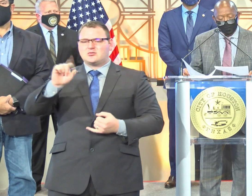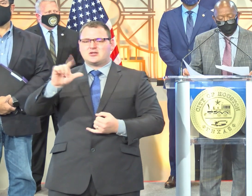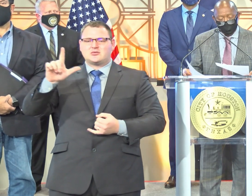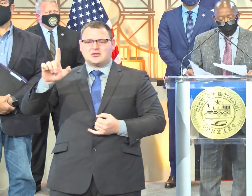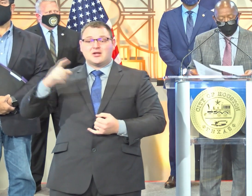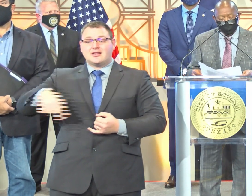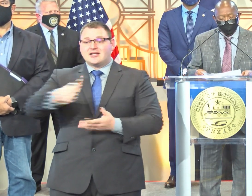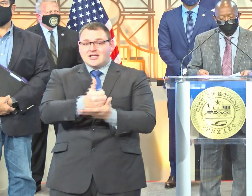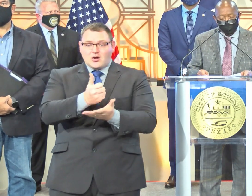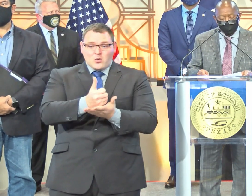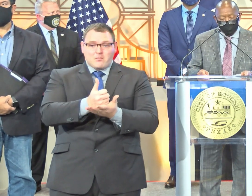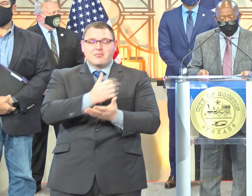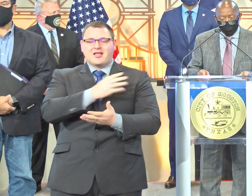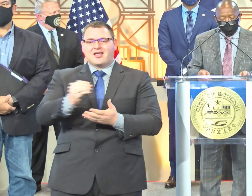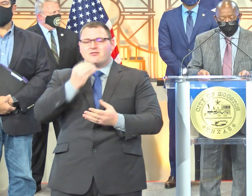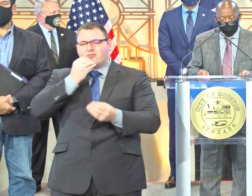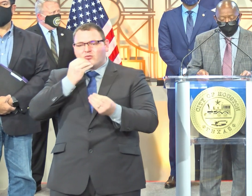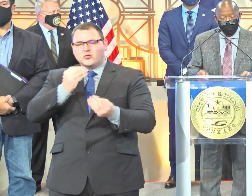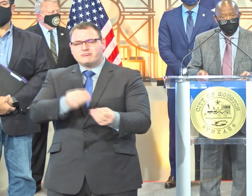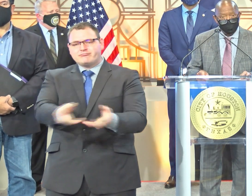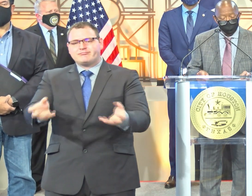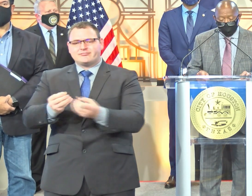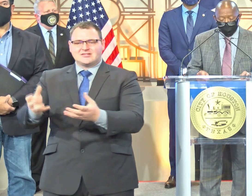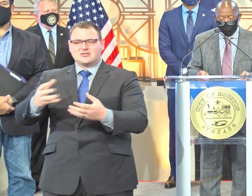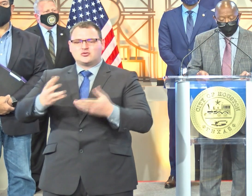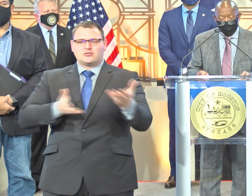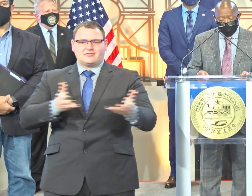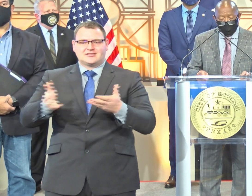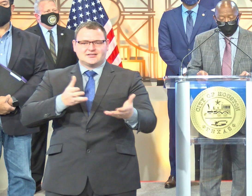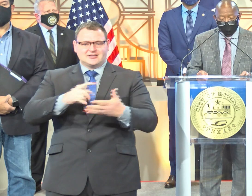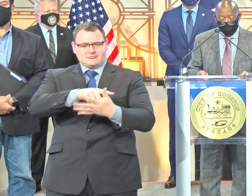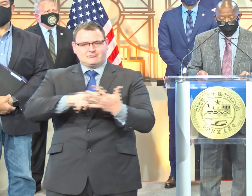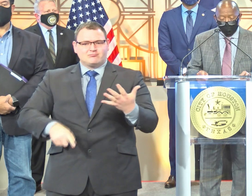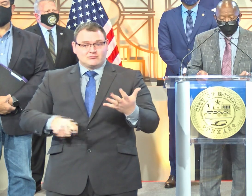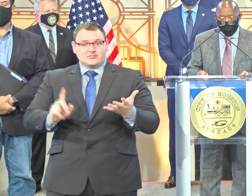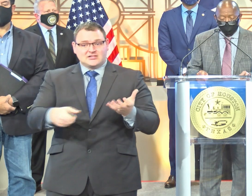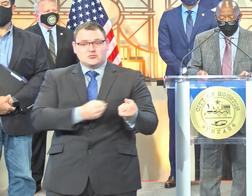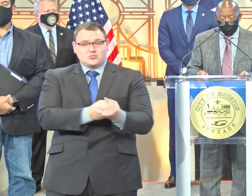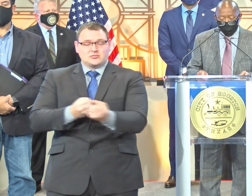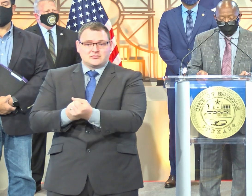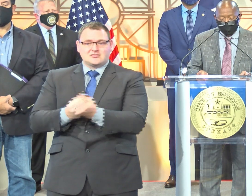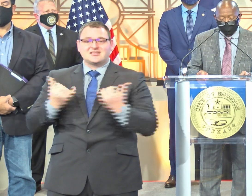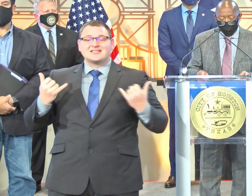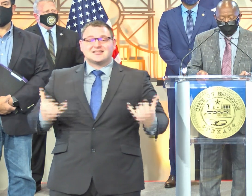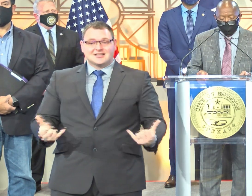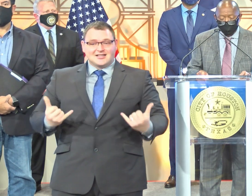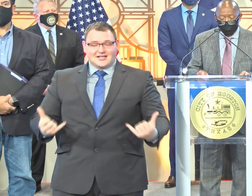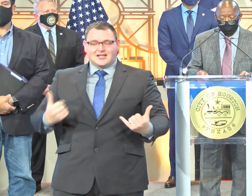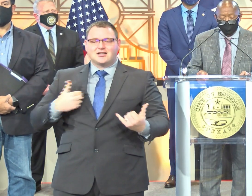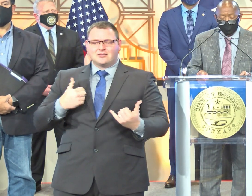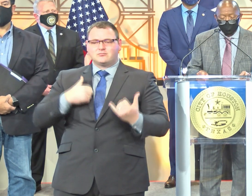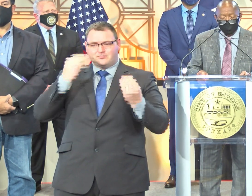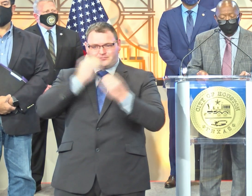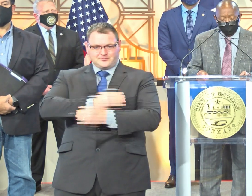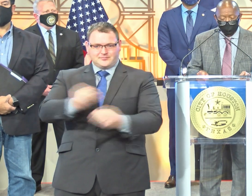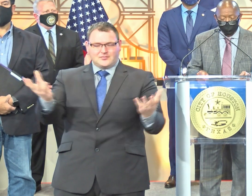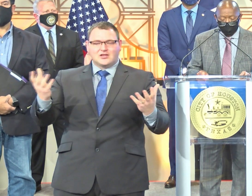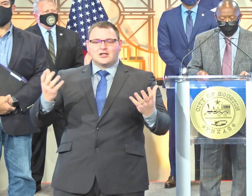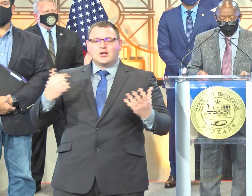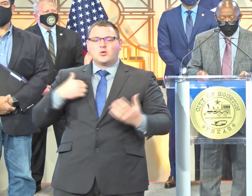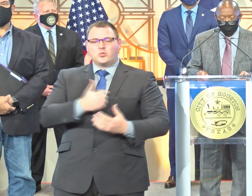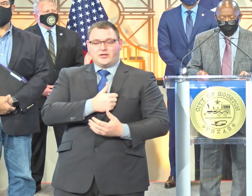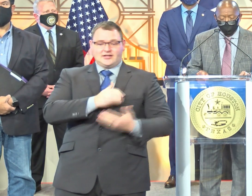services. Today, we stand before you, both the city and the county, proudly to say that we are taking a